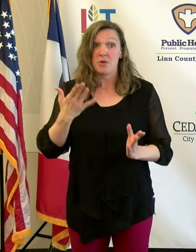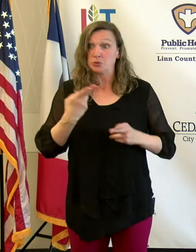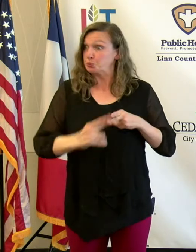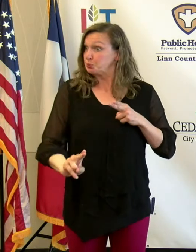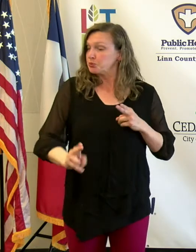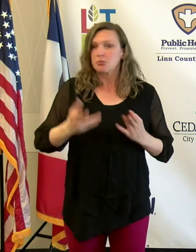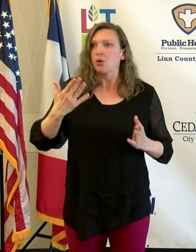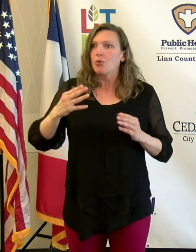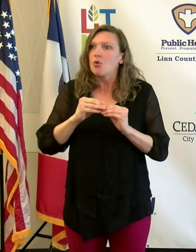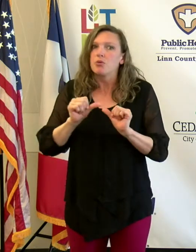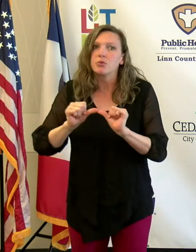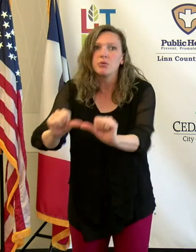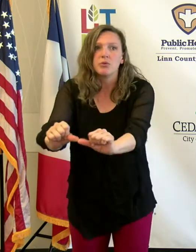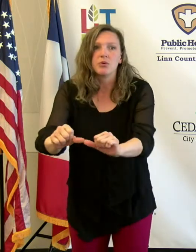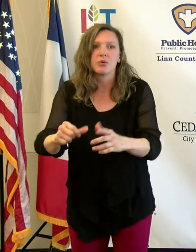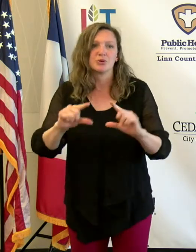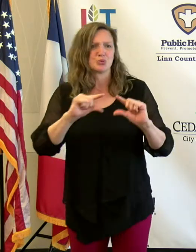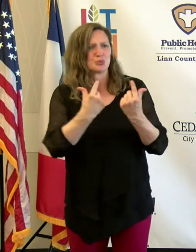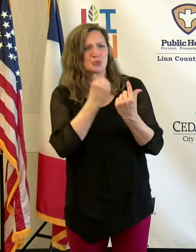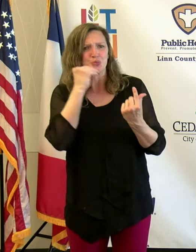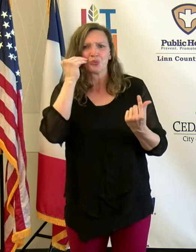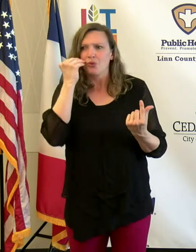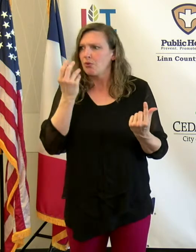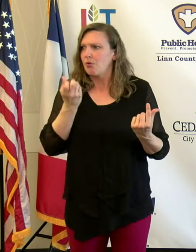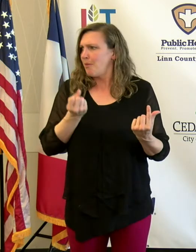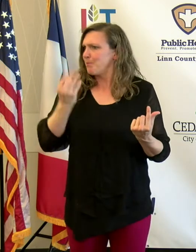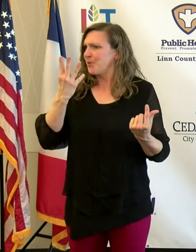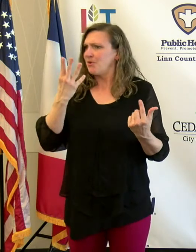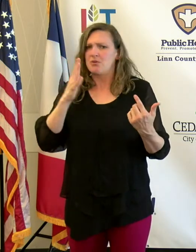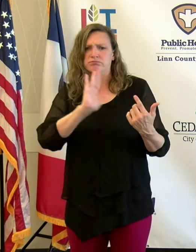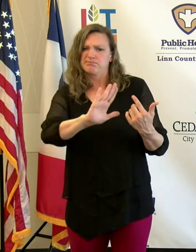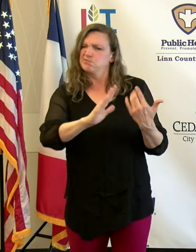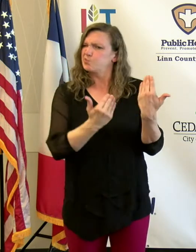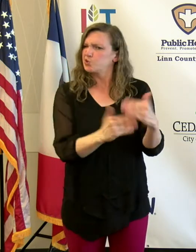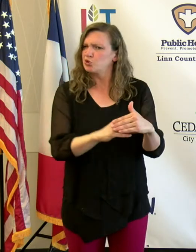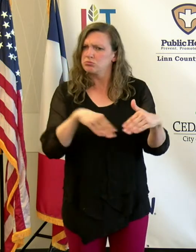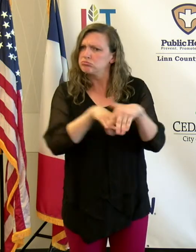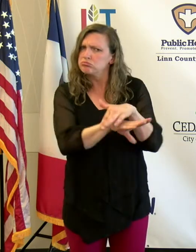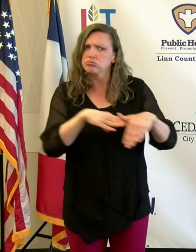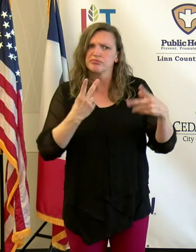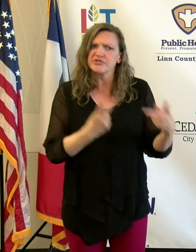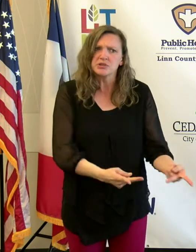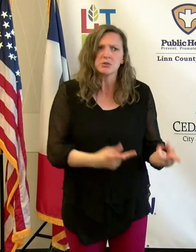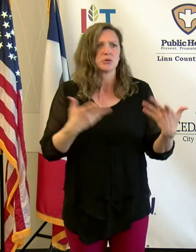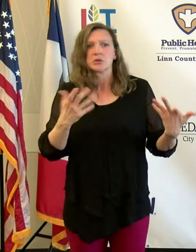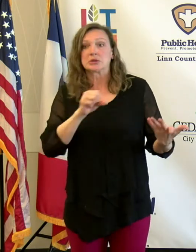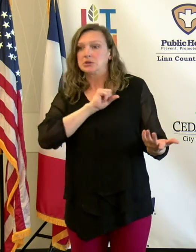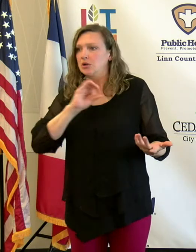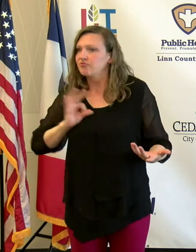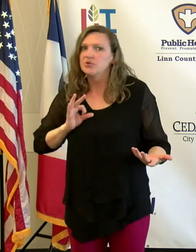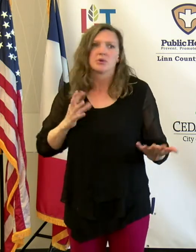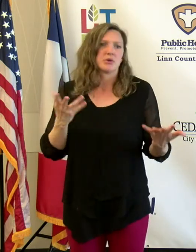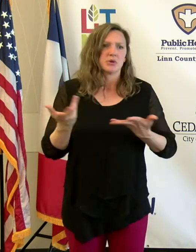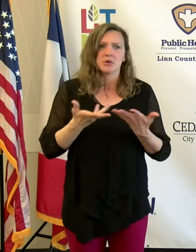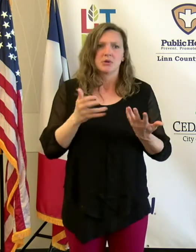size many times and staff numbers. So I'm not going to put a metric on there. It's going to depend on what we conclude with our investigation.